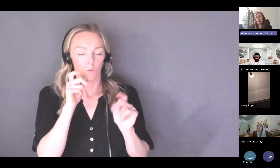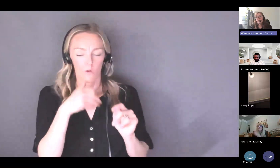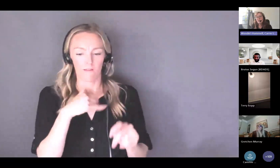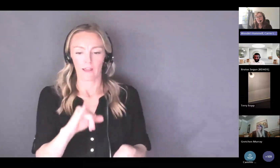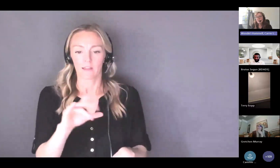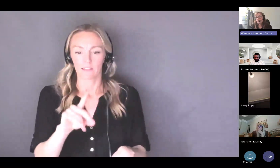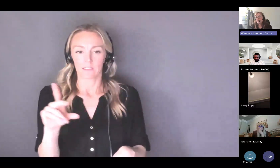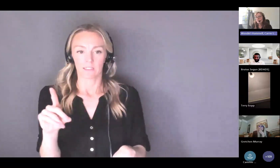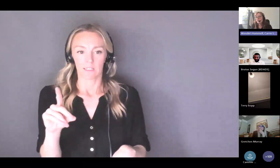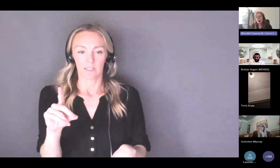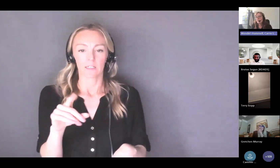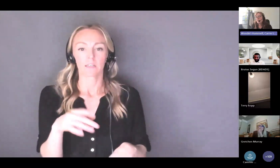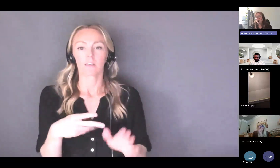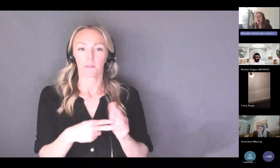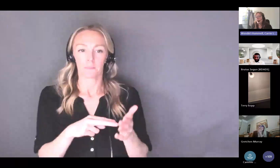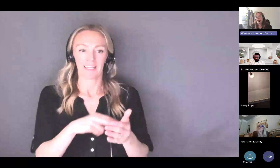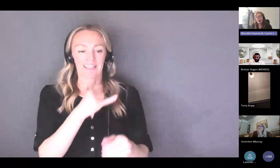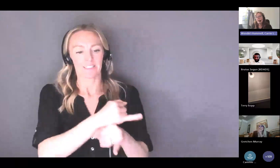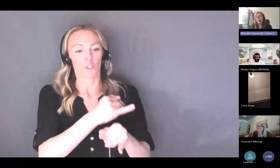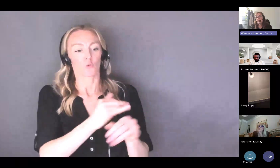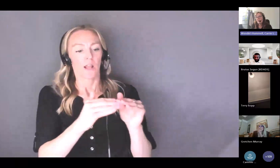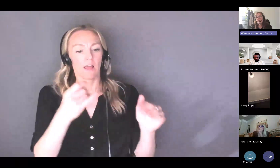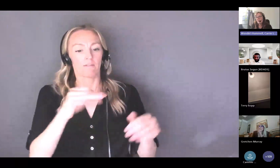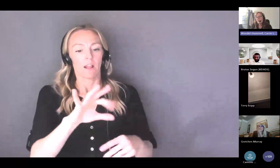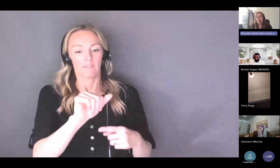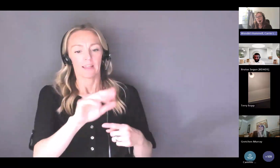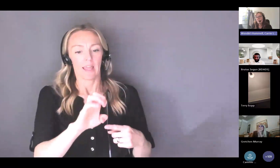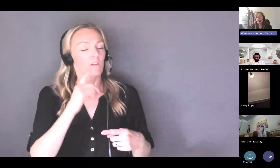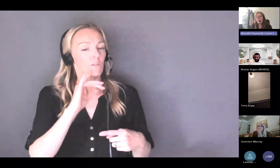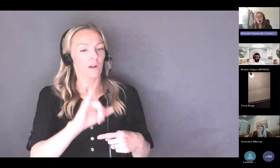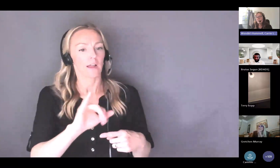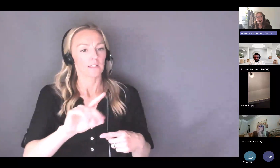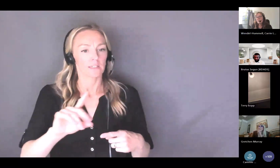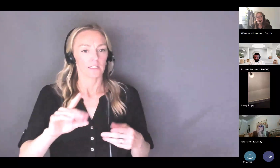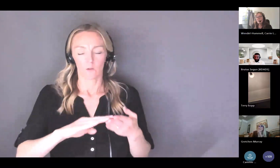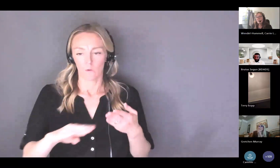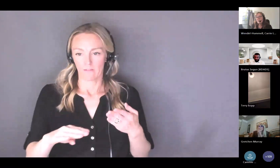disabilities. So that is the institutional level of care on the IDD waiver.